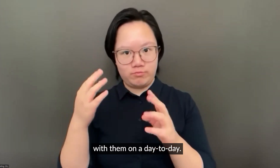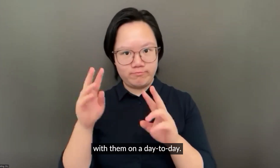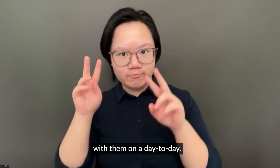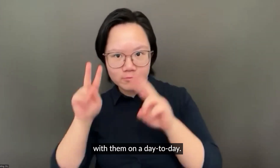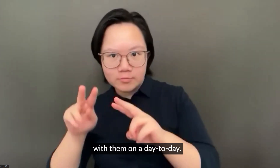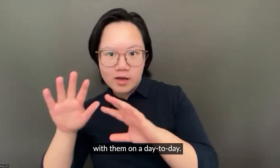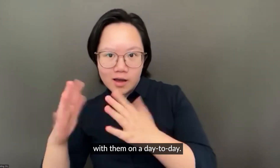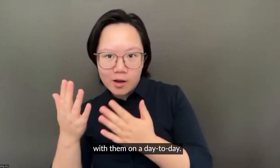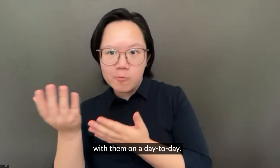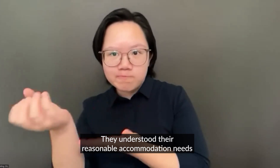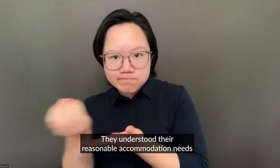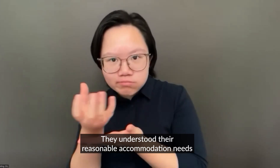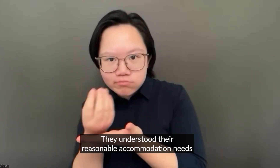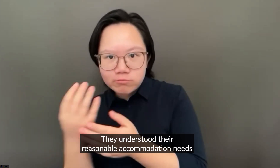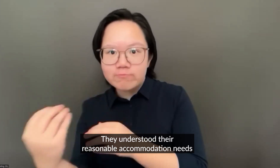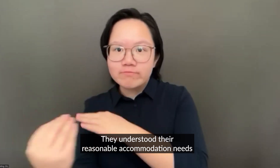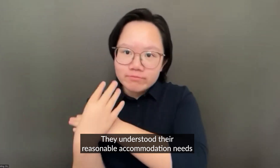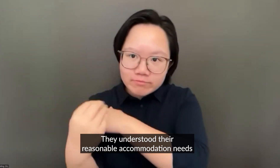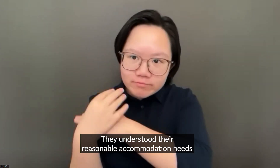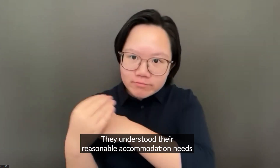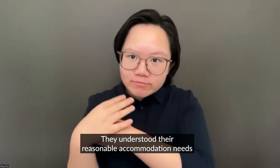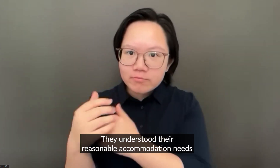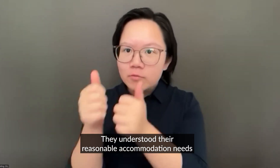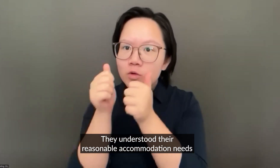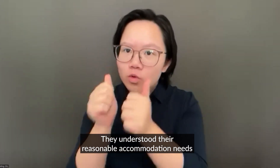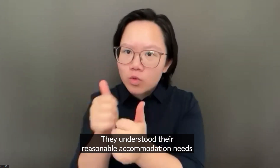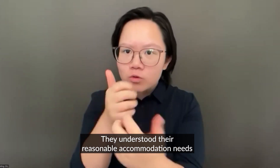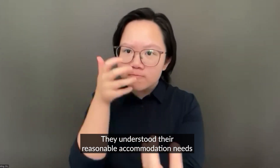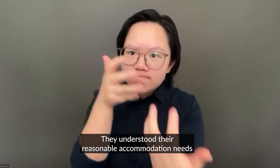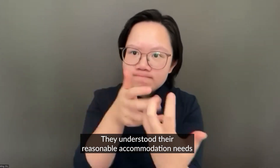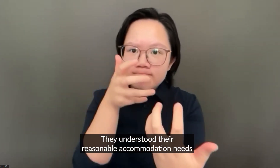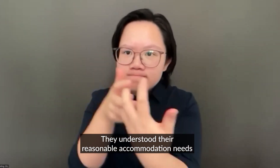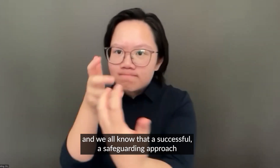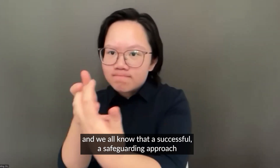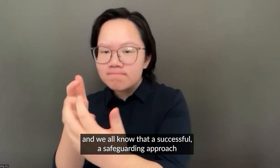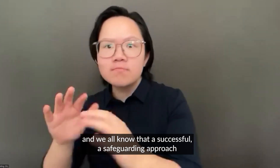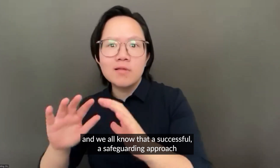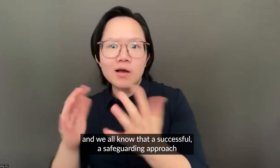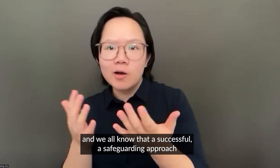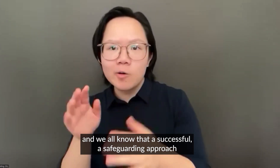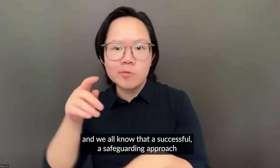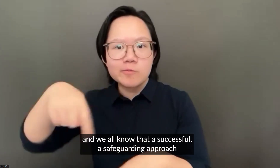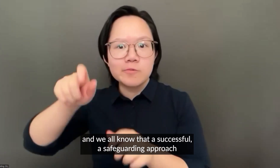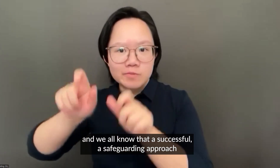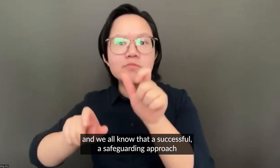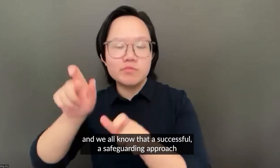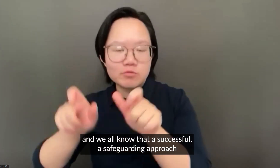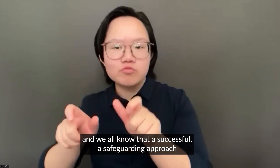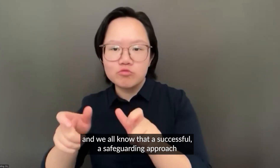them on a day-to-day. They understand their reasonable accommodation needs, and we all know that